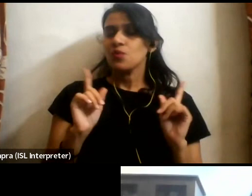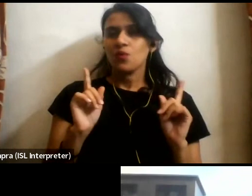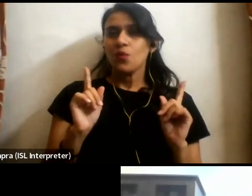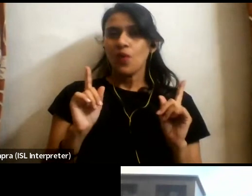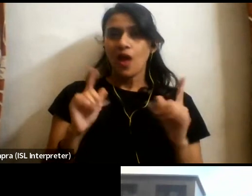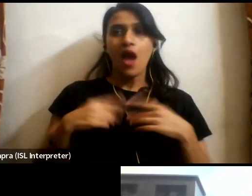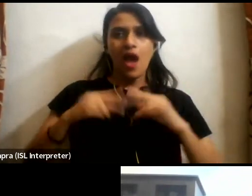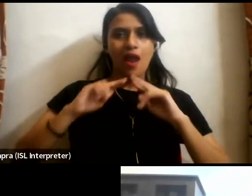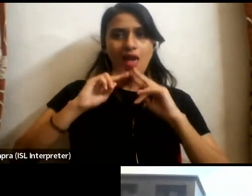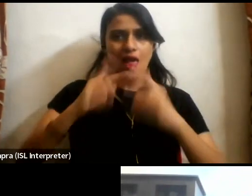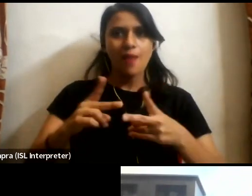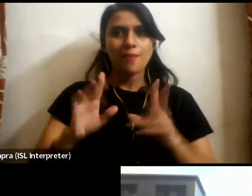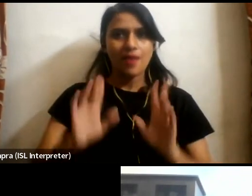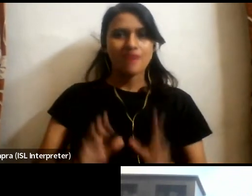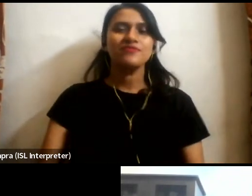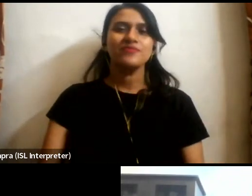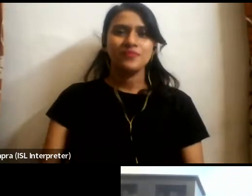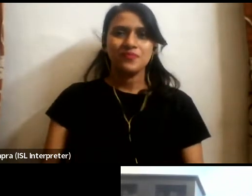no,